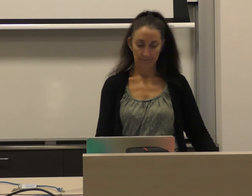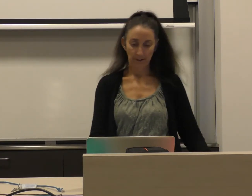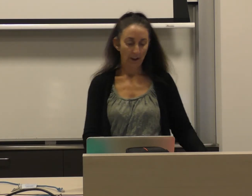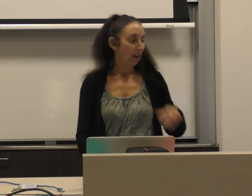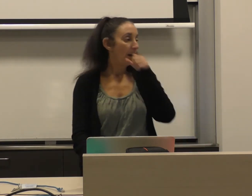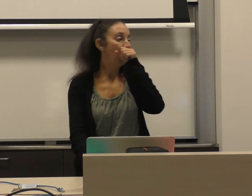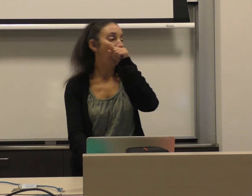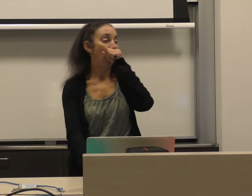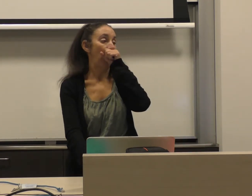too.